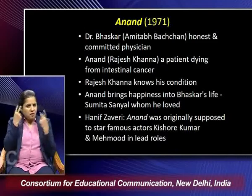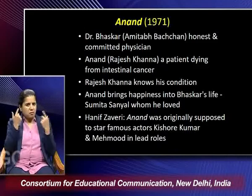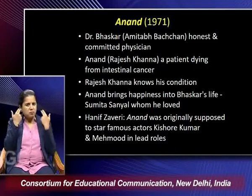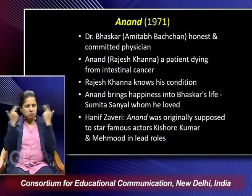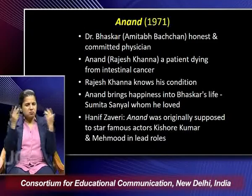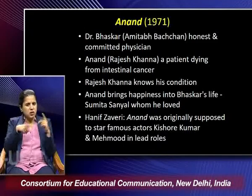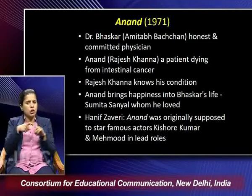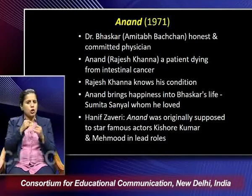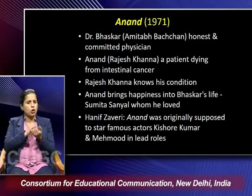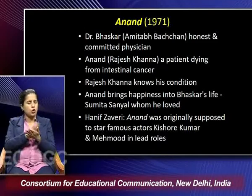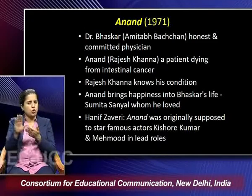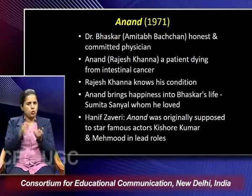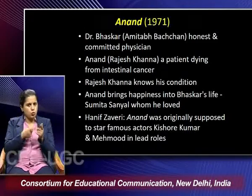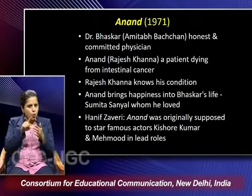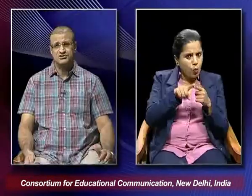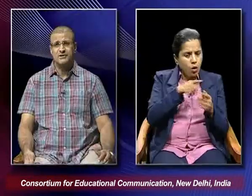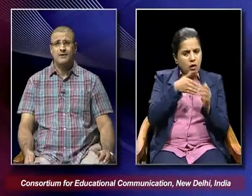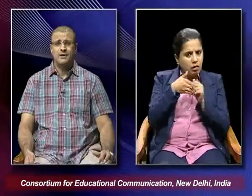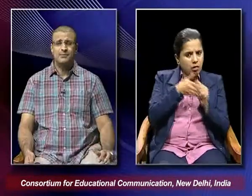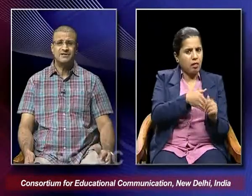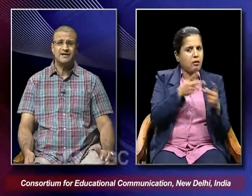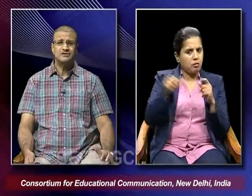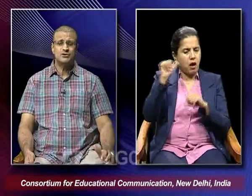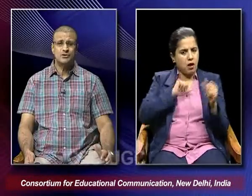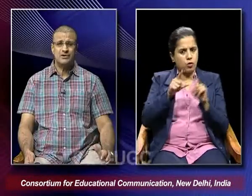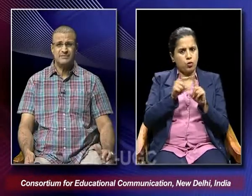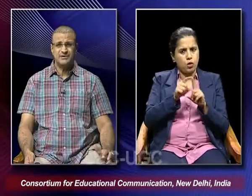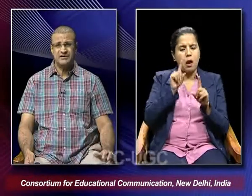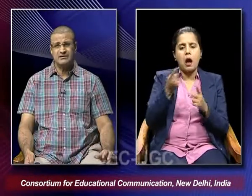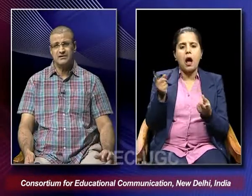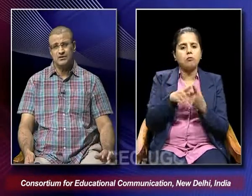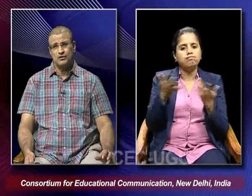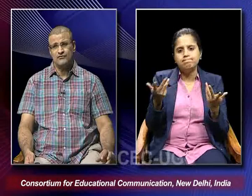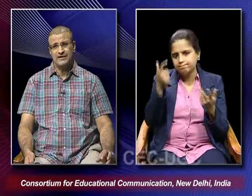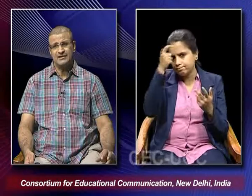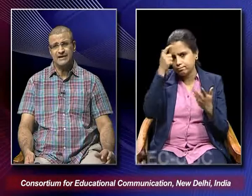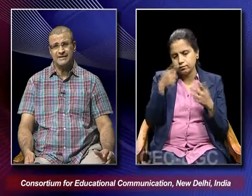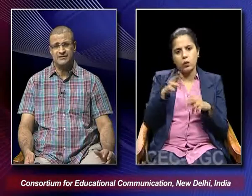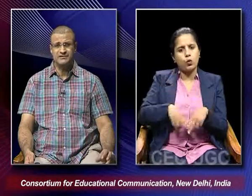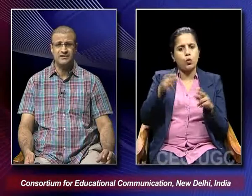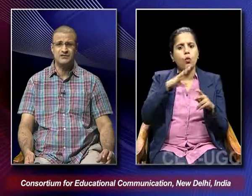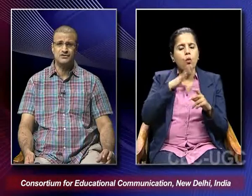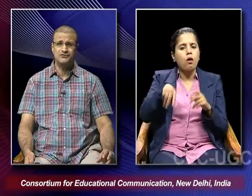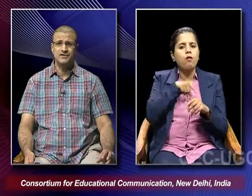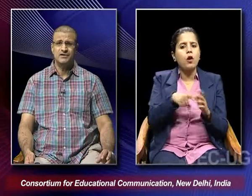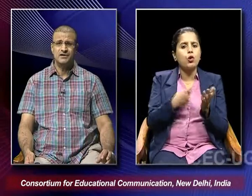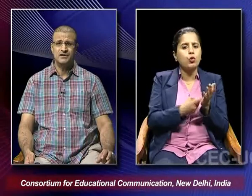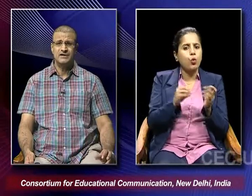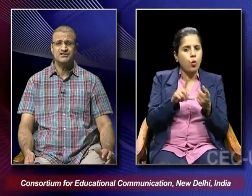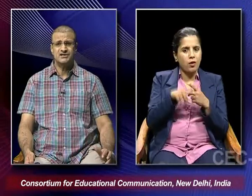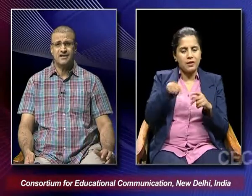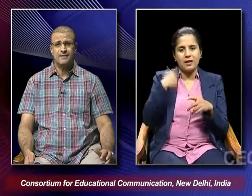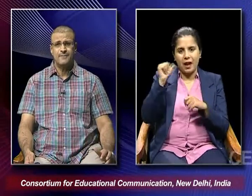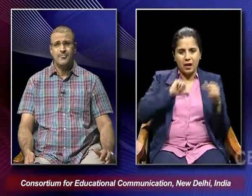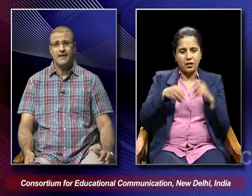Kumar and Mahmood in the lead roles, but that actually could not happen, and the role finally landed in the hands of